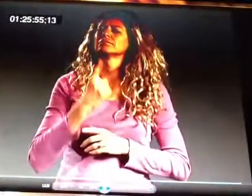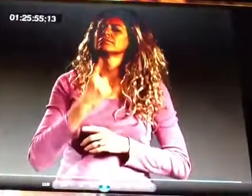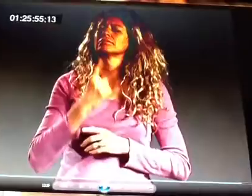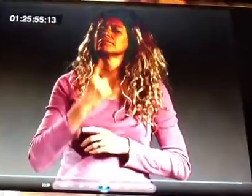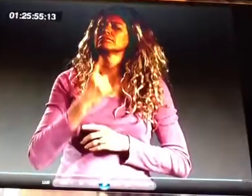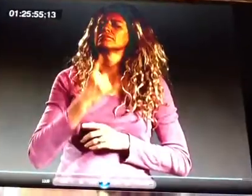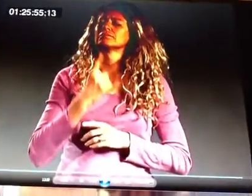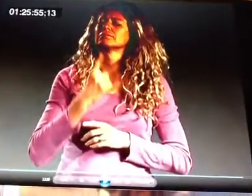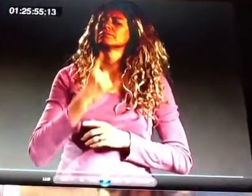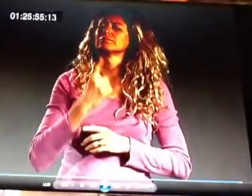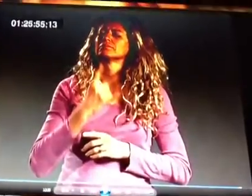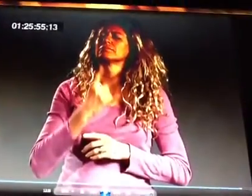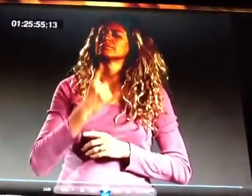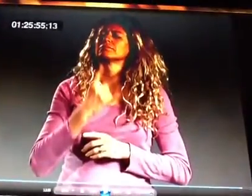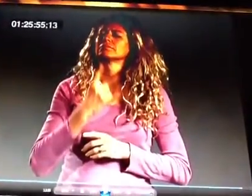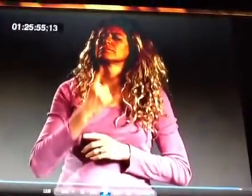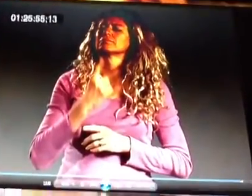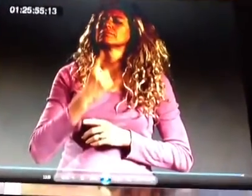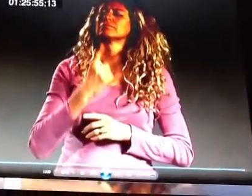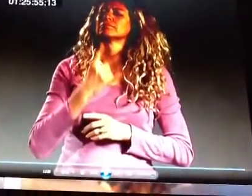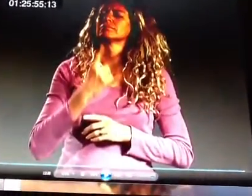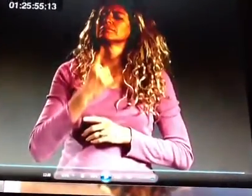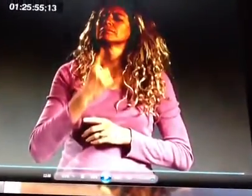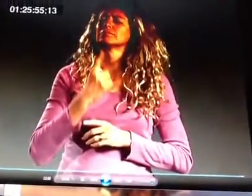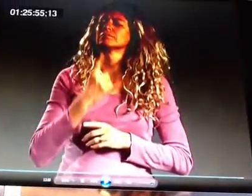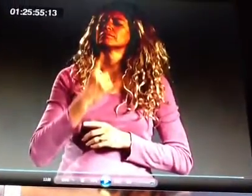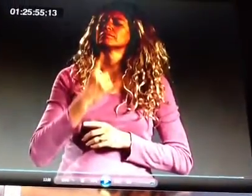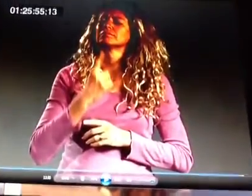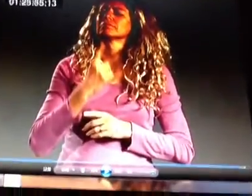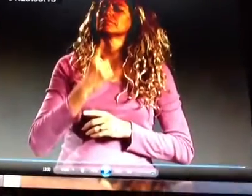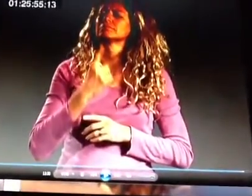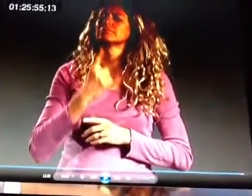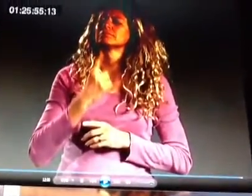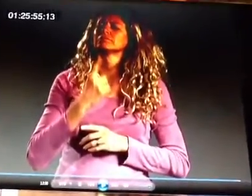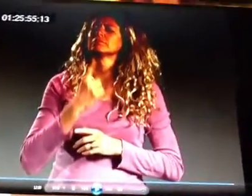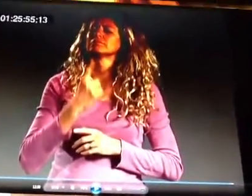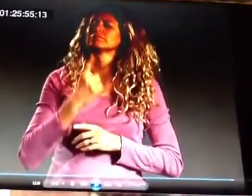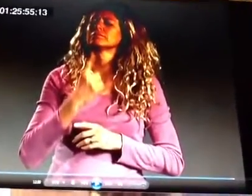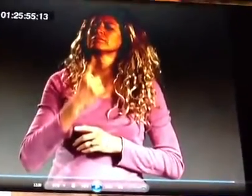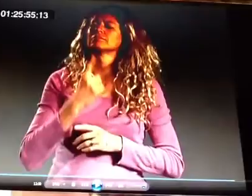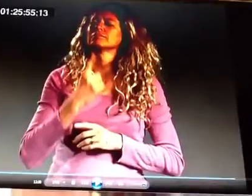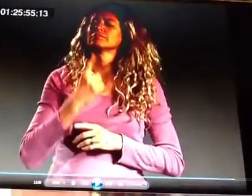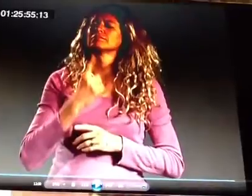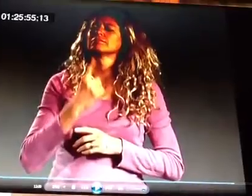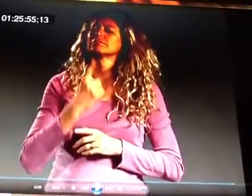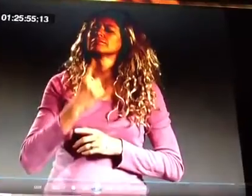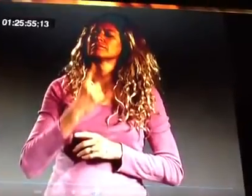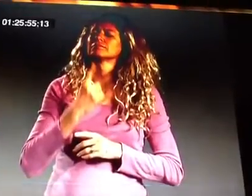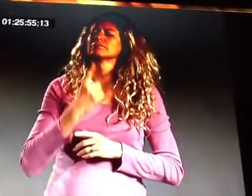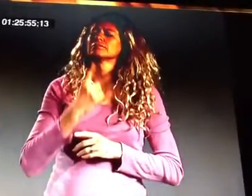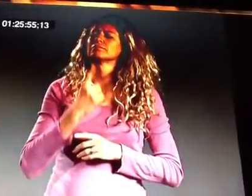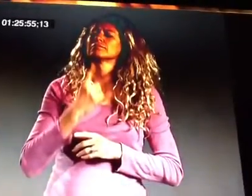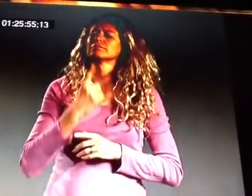And I also remember my mother telling me that you have to water every day with the sprinkler. Every day, watering it, watering it. And I also remember her telling me that